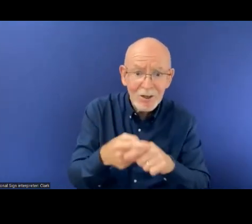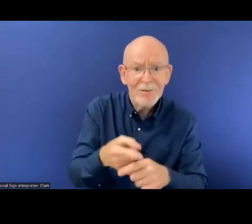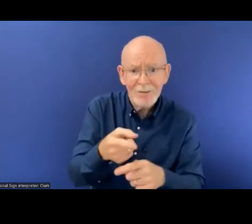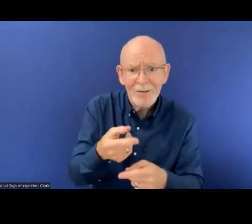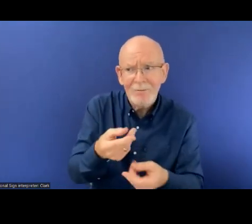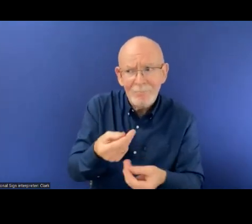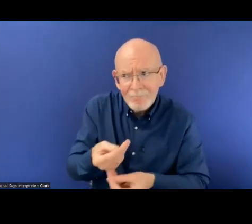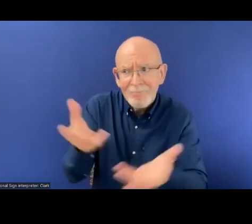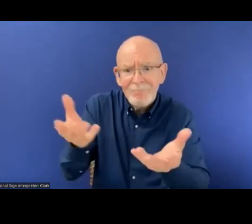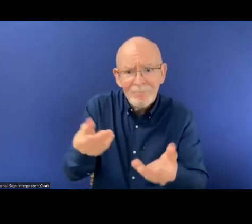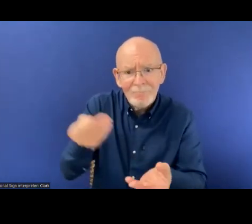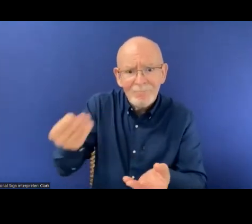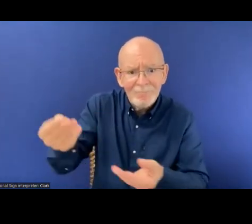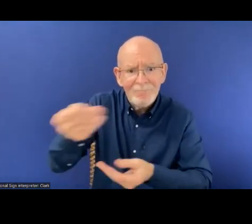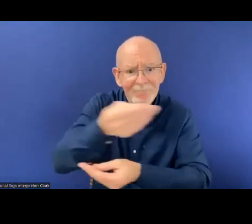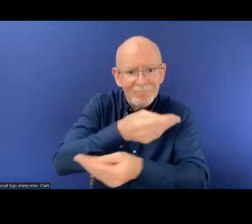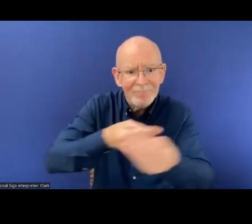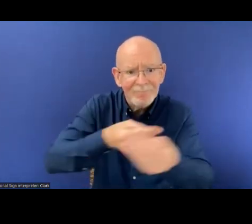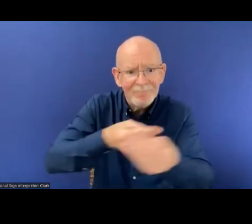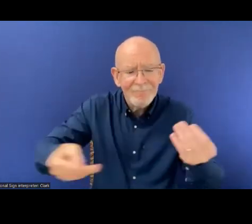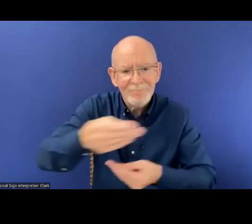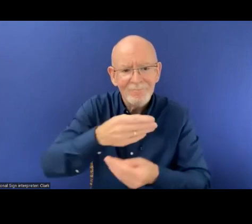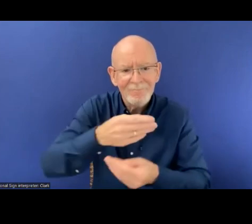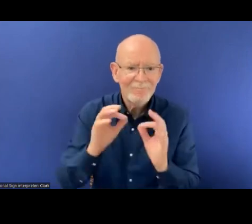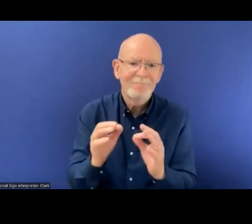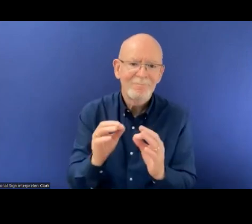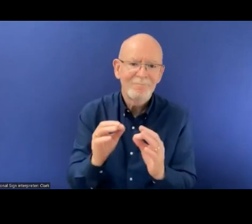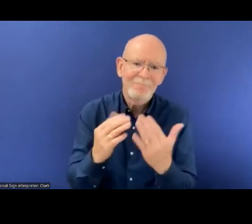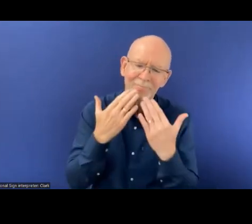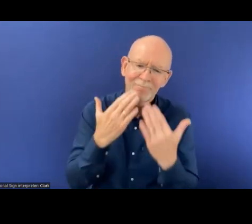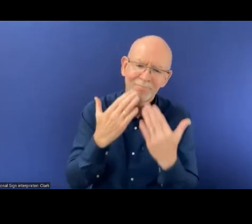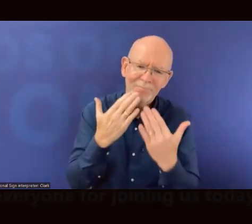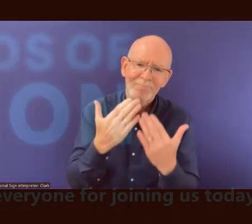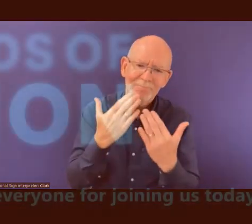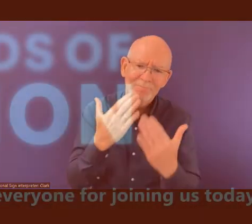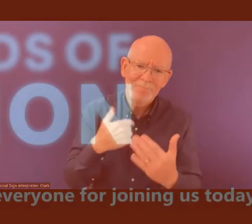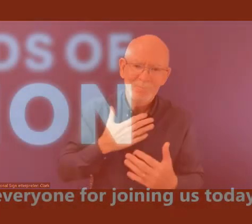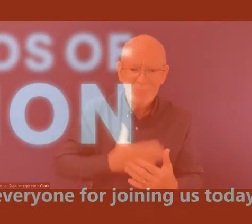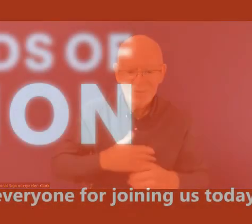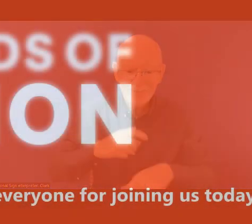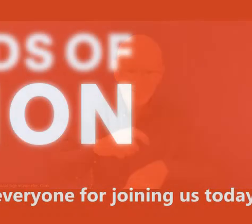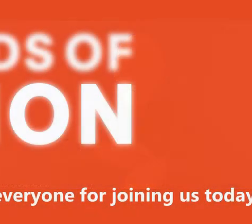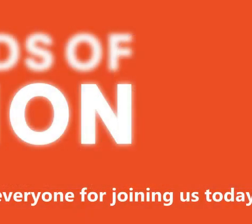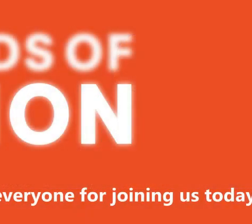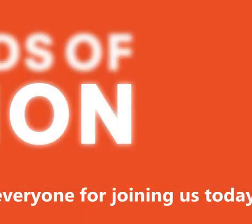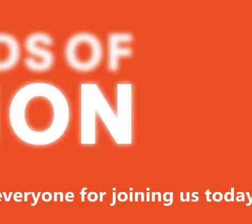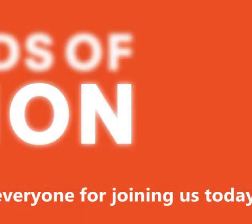now, this is Ollie Barrett saying thank you very much for tuning in. And until next time we meet, goodbye.